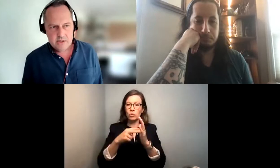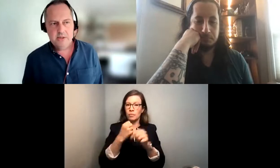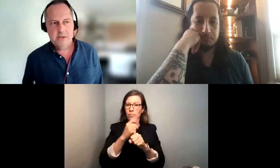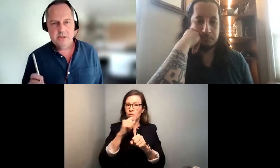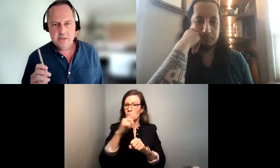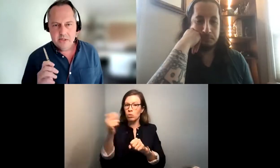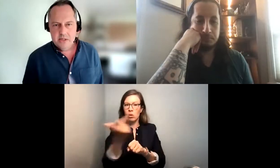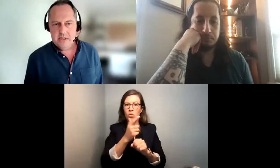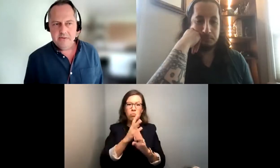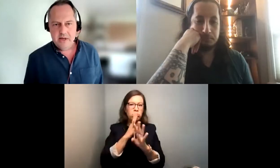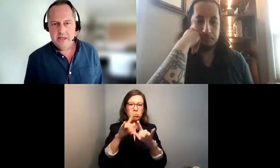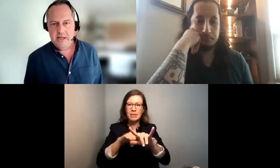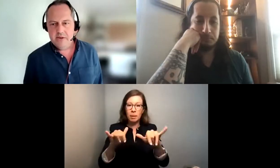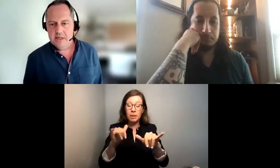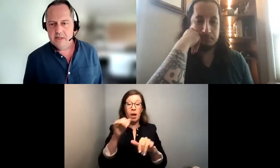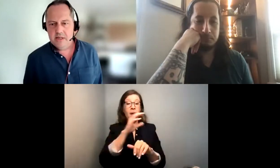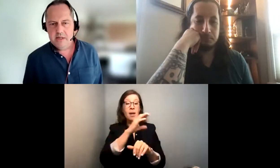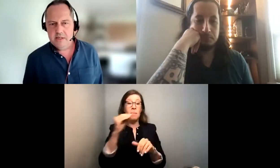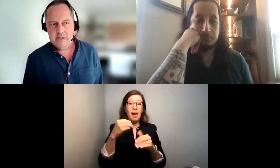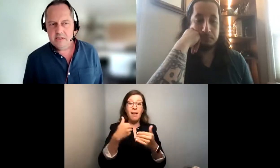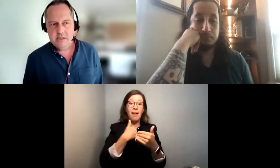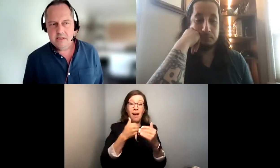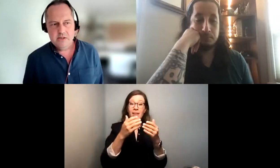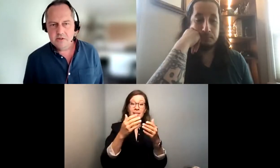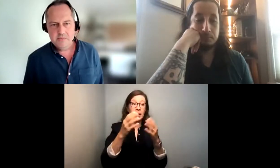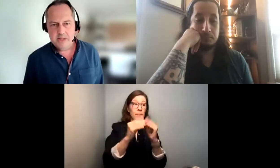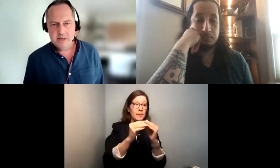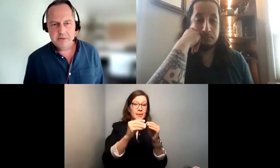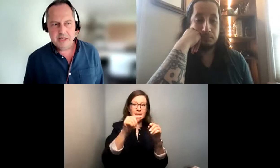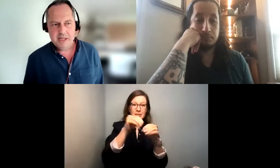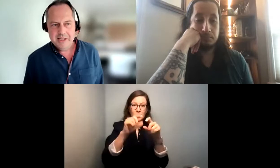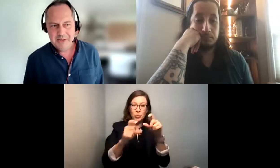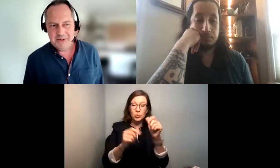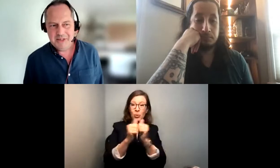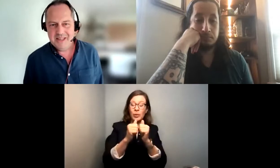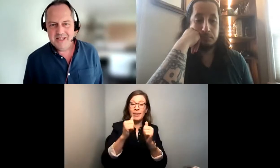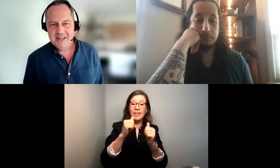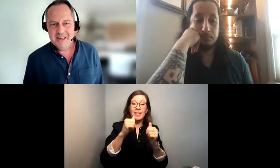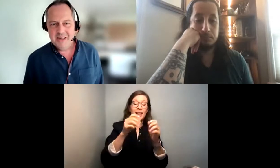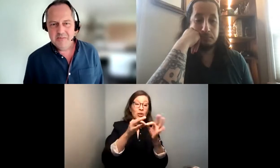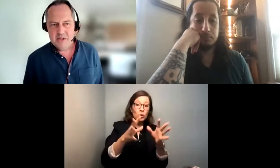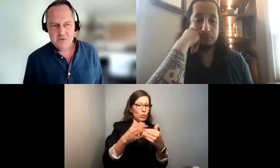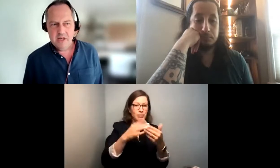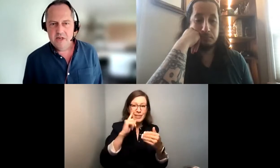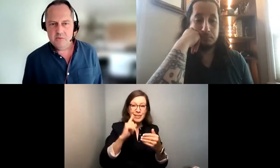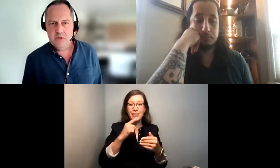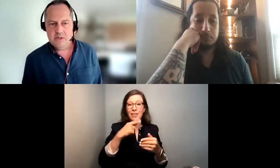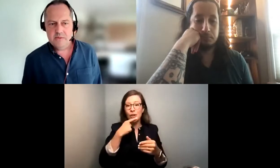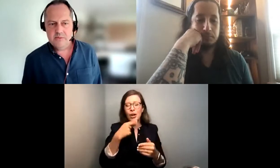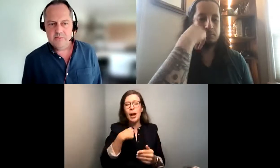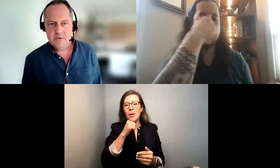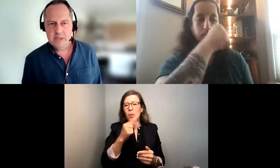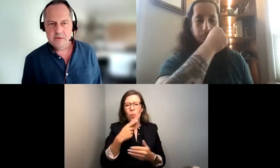with interpreters, deaf and hearing, is not something that I particularly enjoy. It's really hard